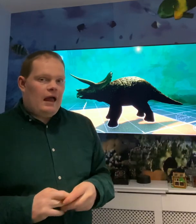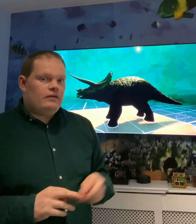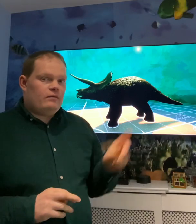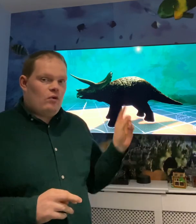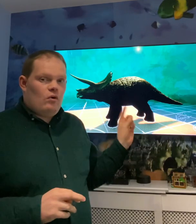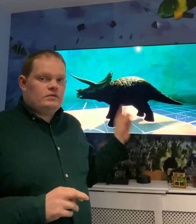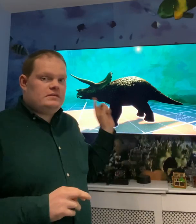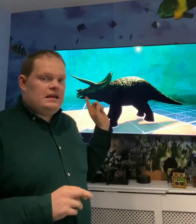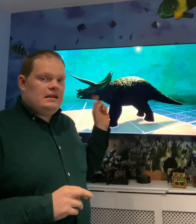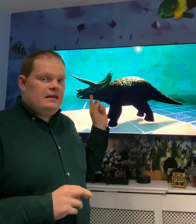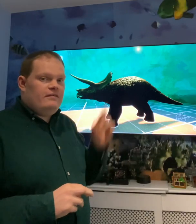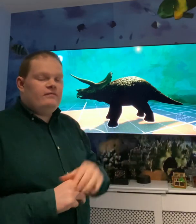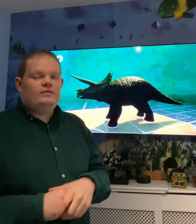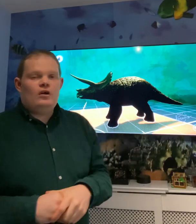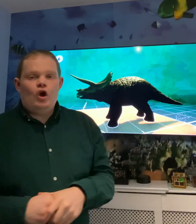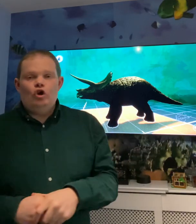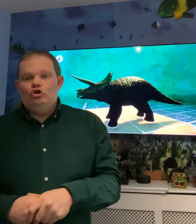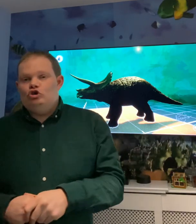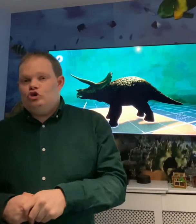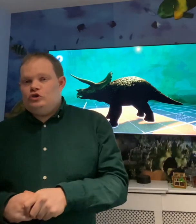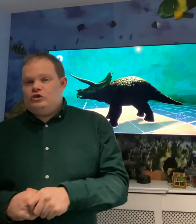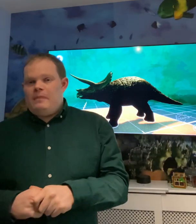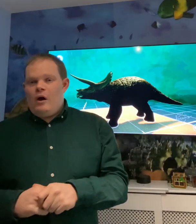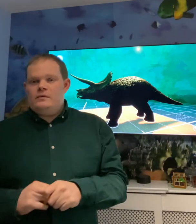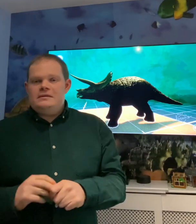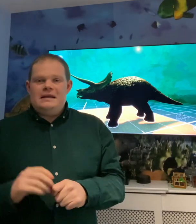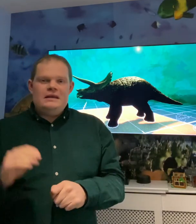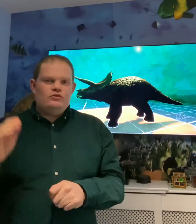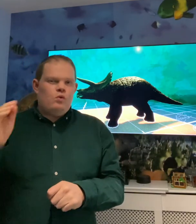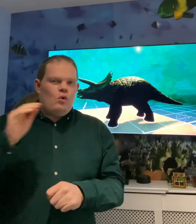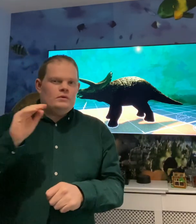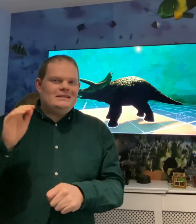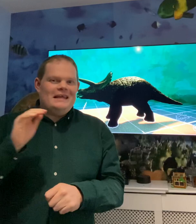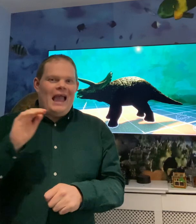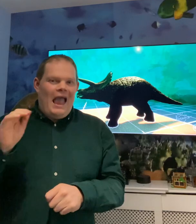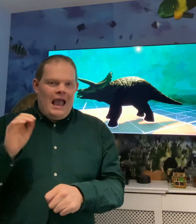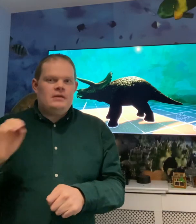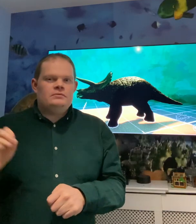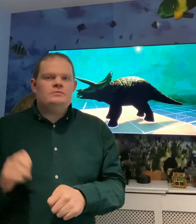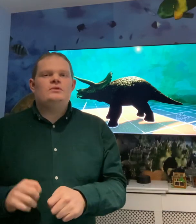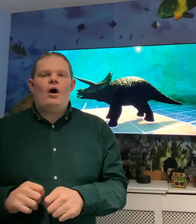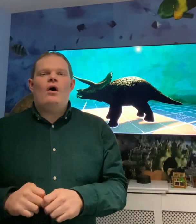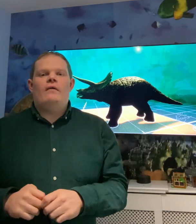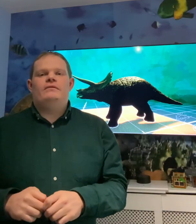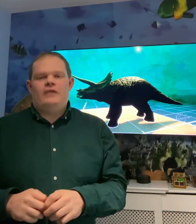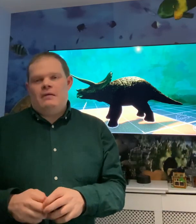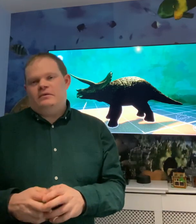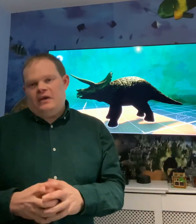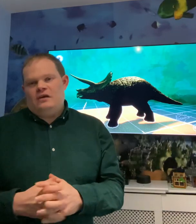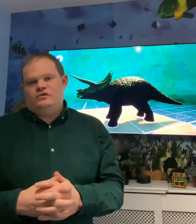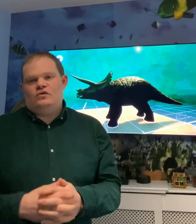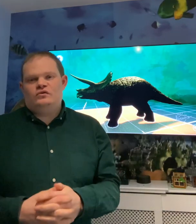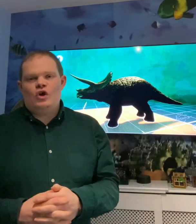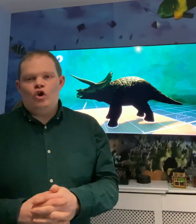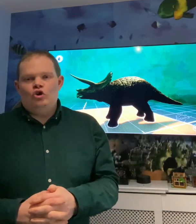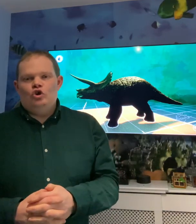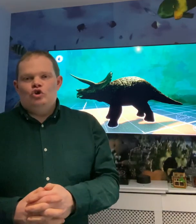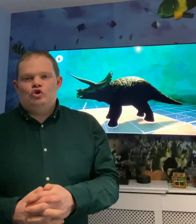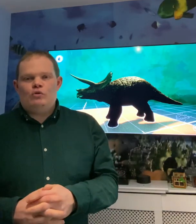of course they lived just about near towards the end of the time of the dinosaurs. So